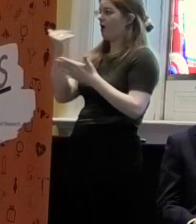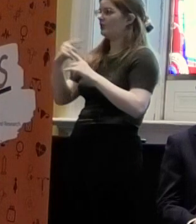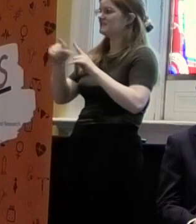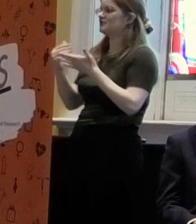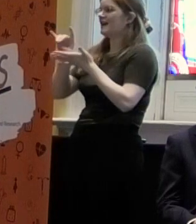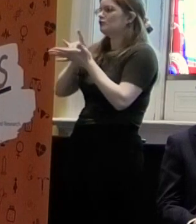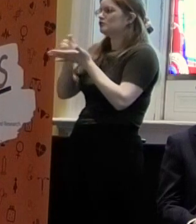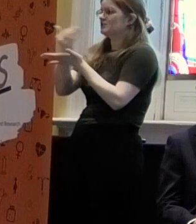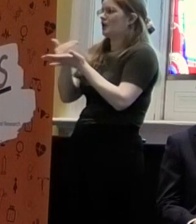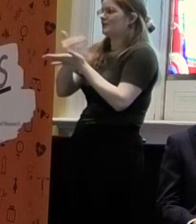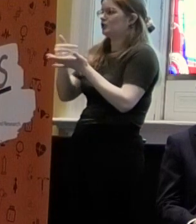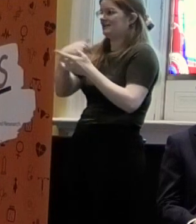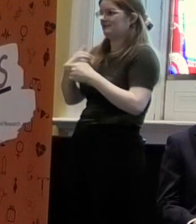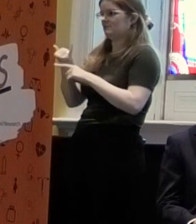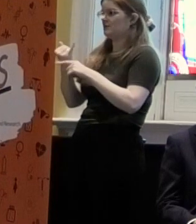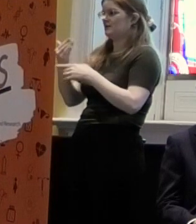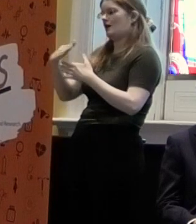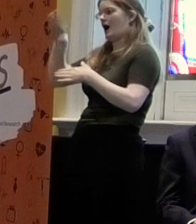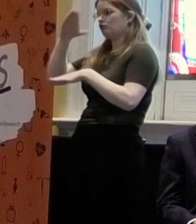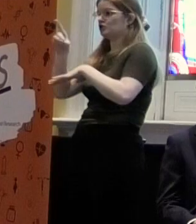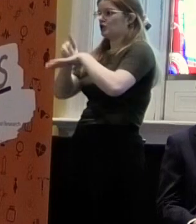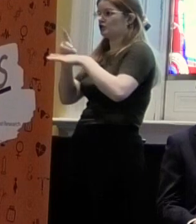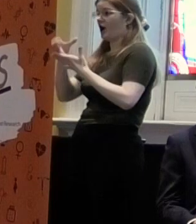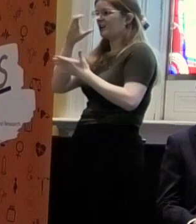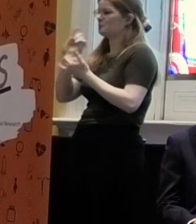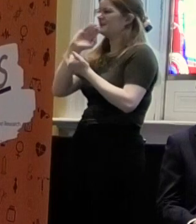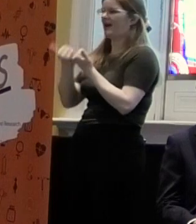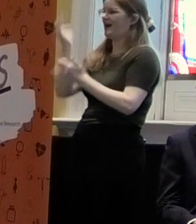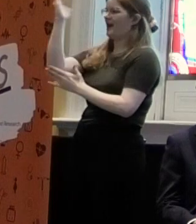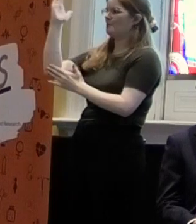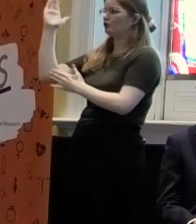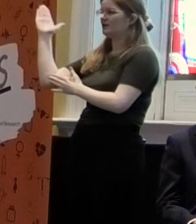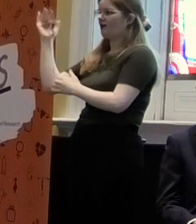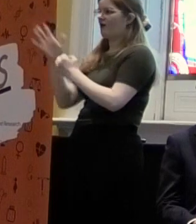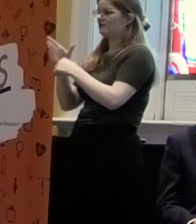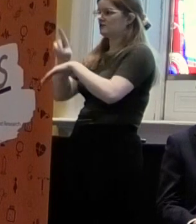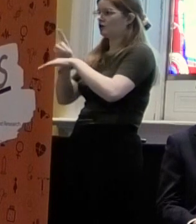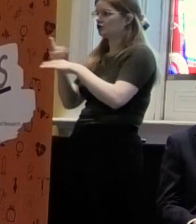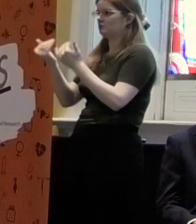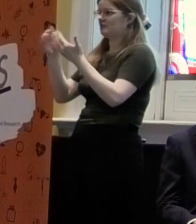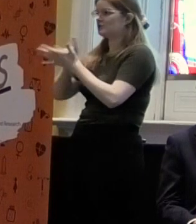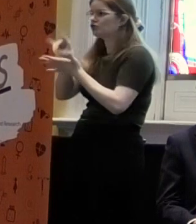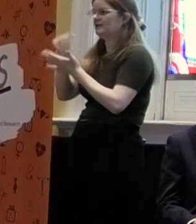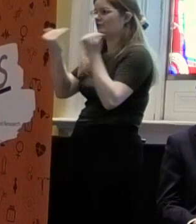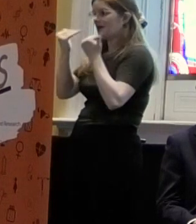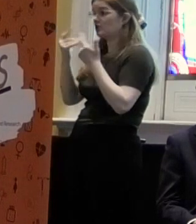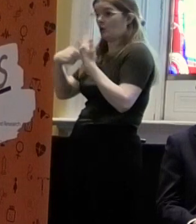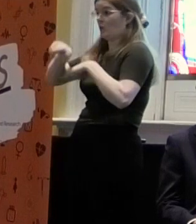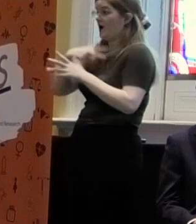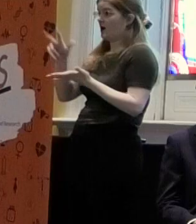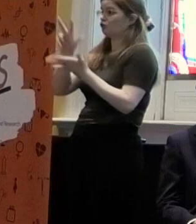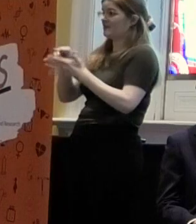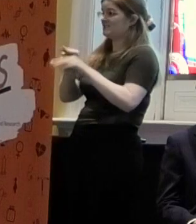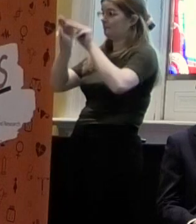collections, the heritage collections in the College of Physicians. So it's a library, archive and object collection. We're an accredited museum